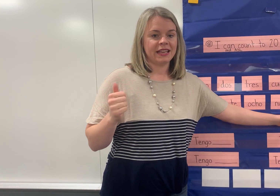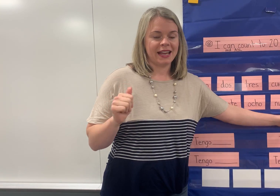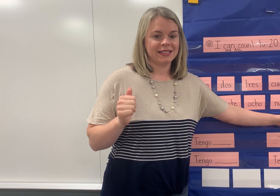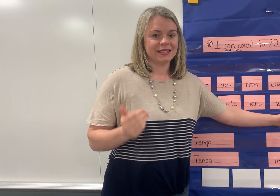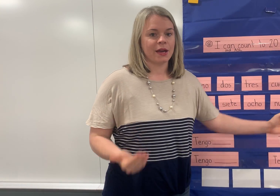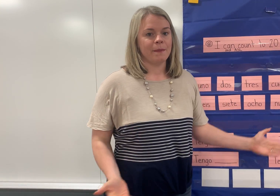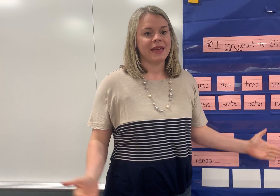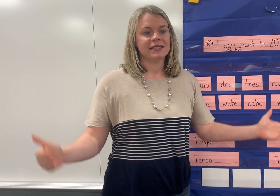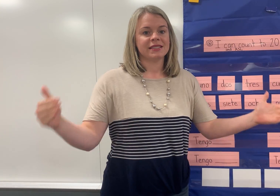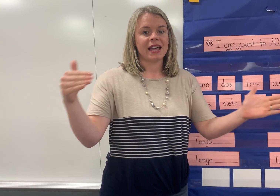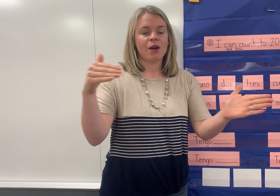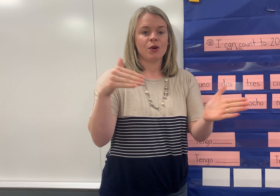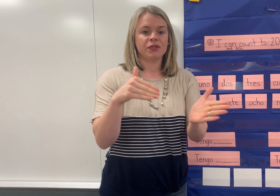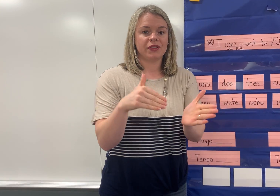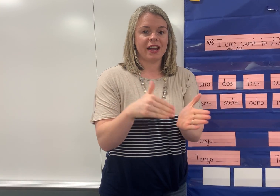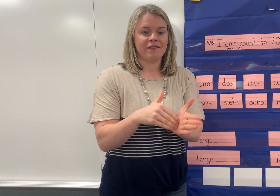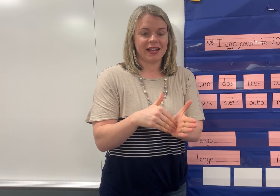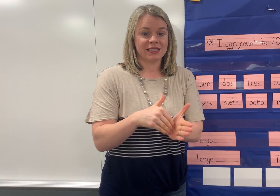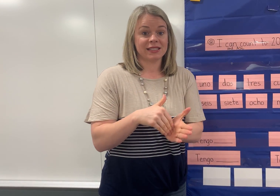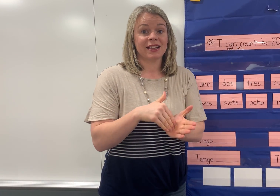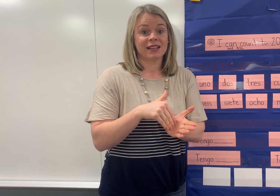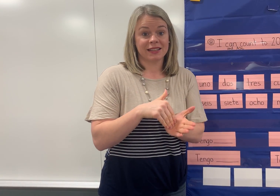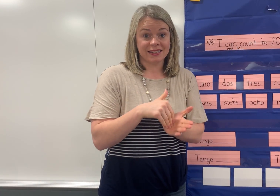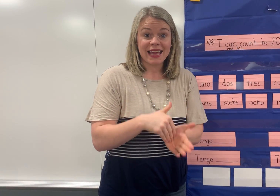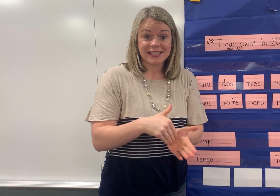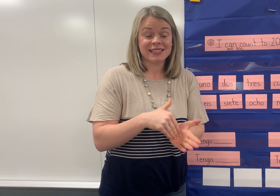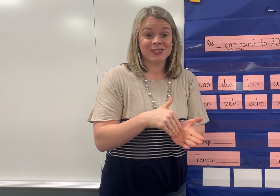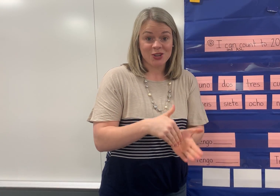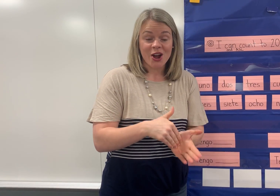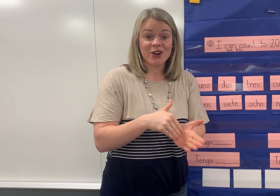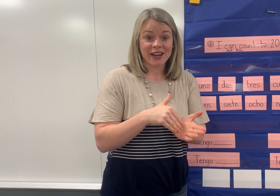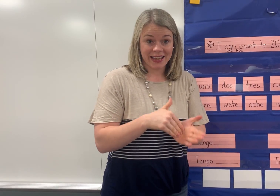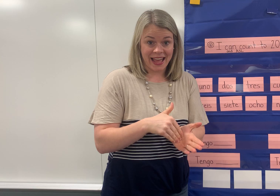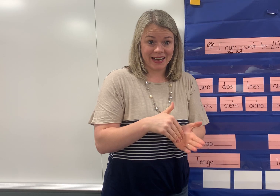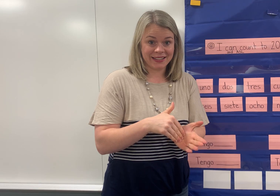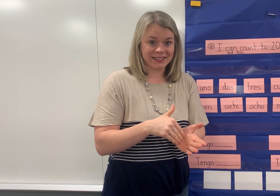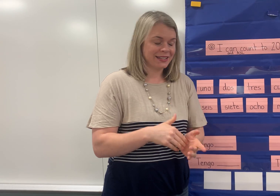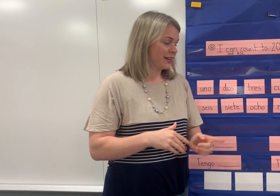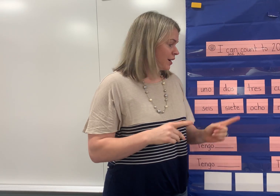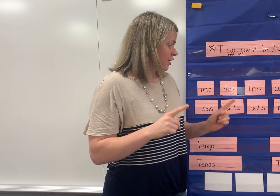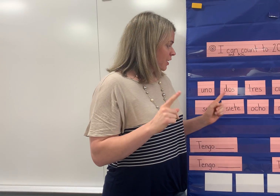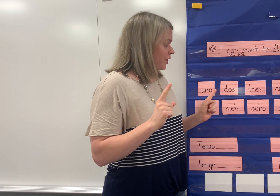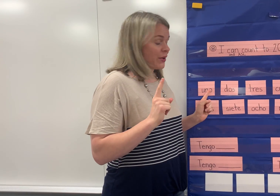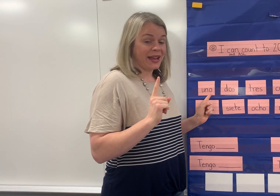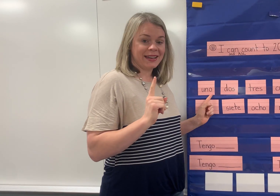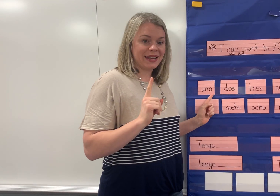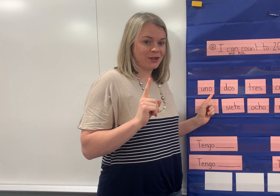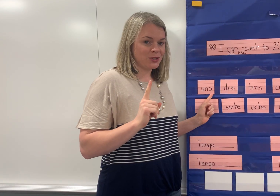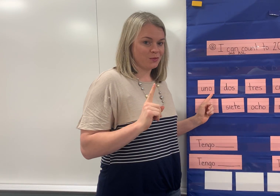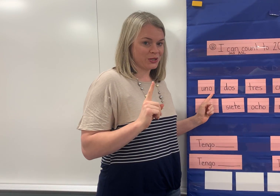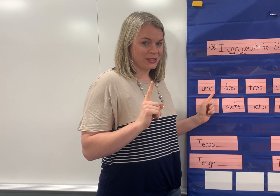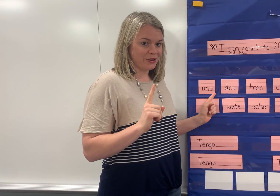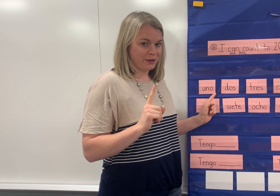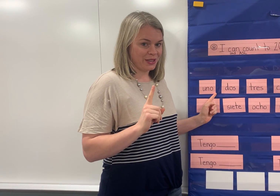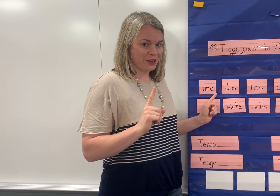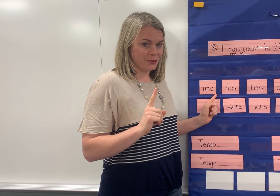10. Comienza otra vez. Let's start again. Okay, now I'll do it more slowly with you.